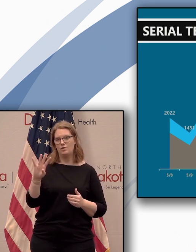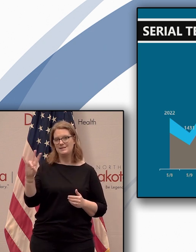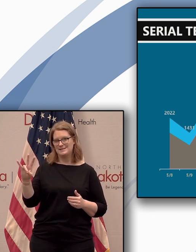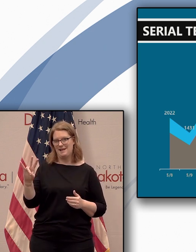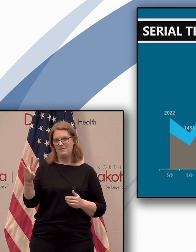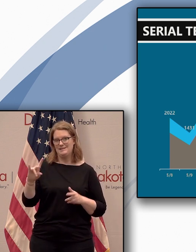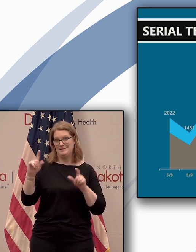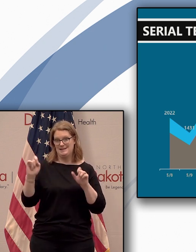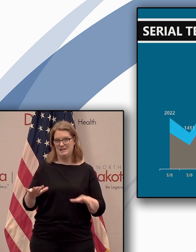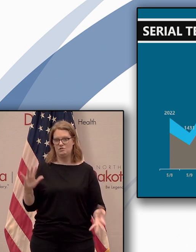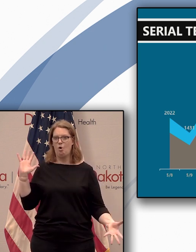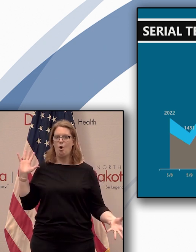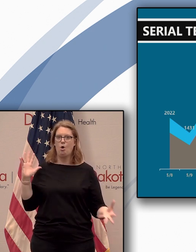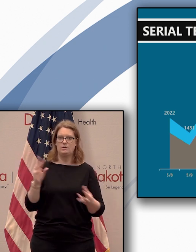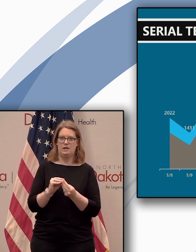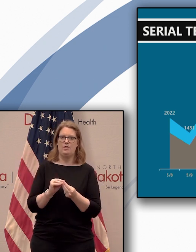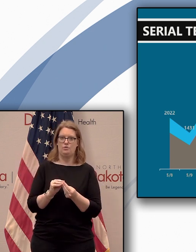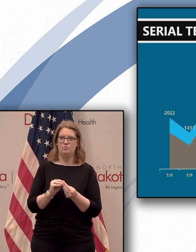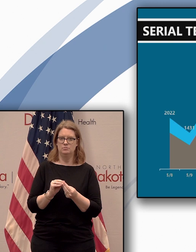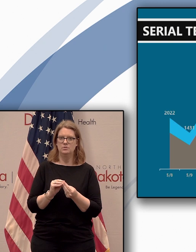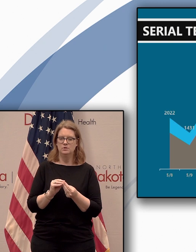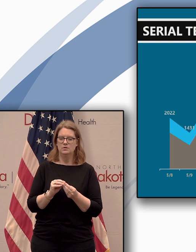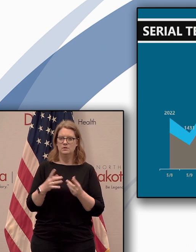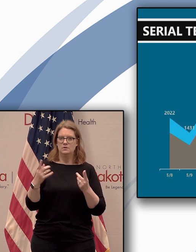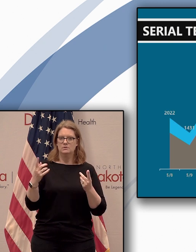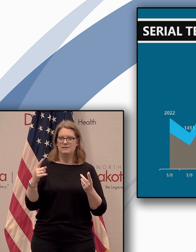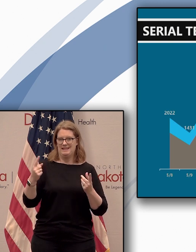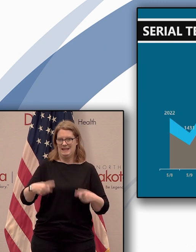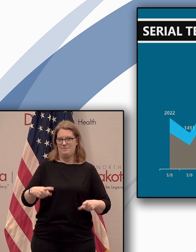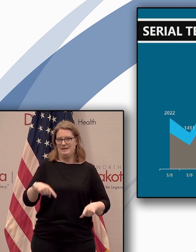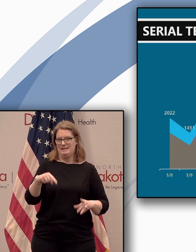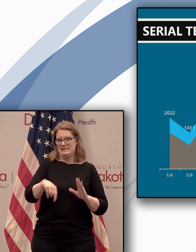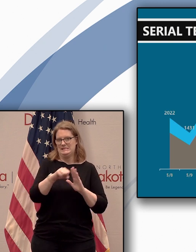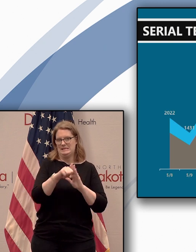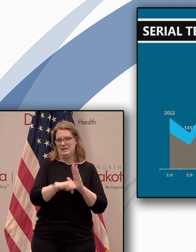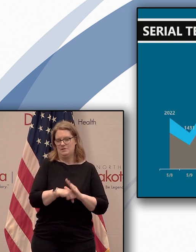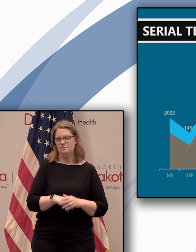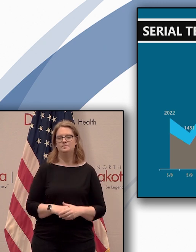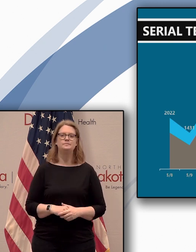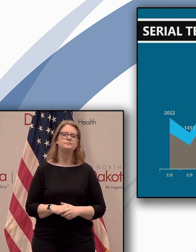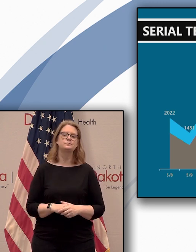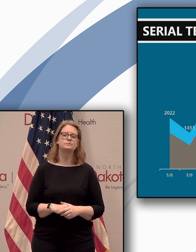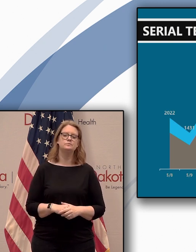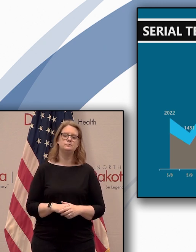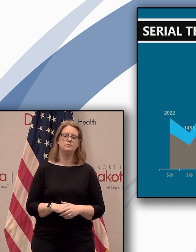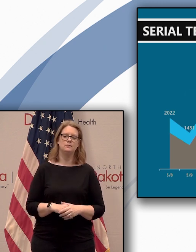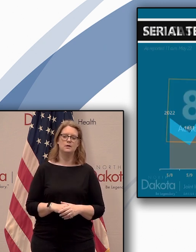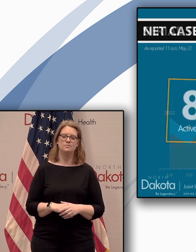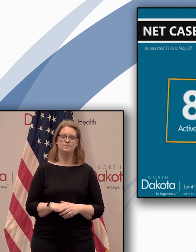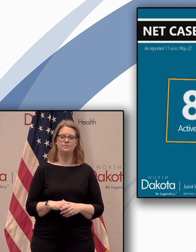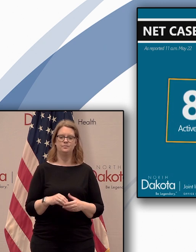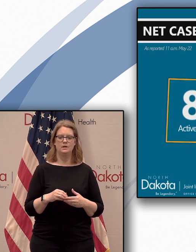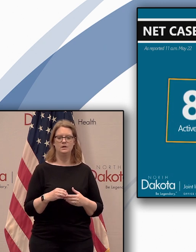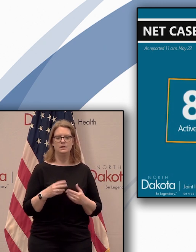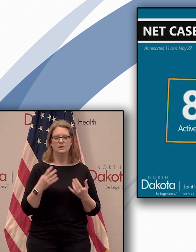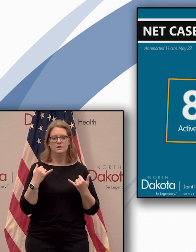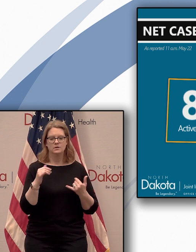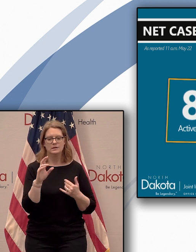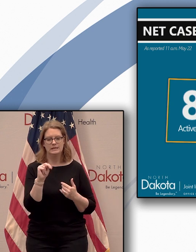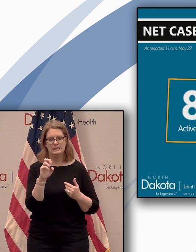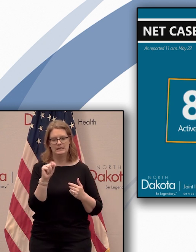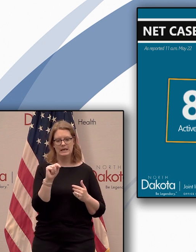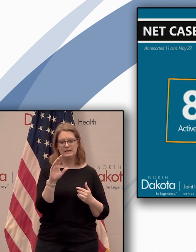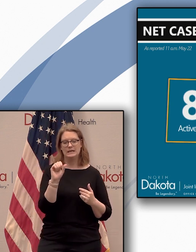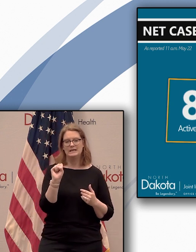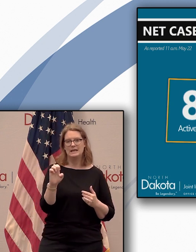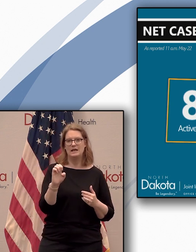77,447 tests, completed tests that have been done so far. When we take a look at the net case breakdown, which